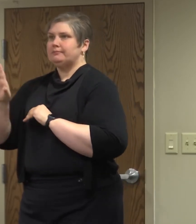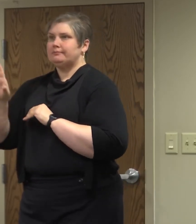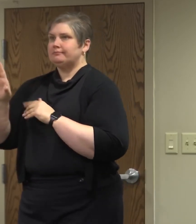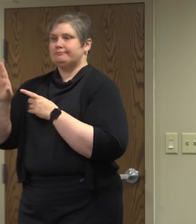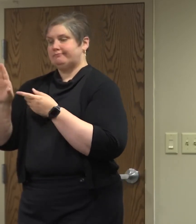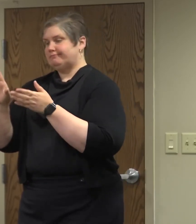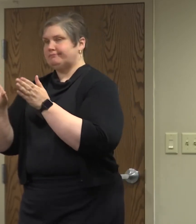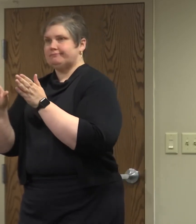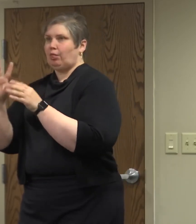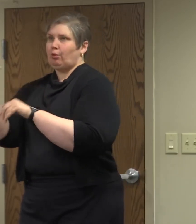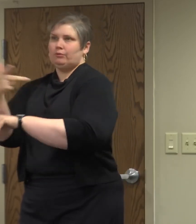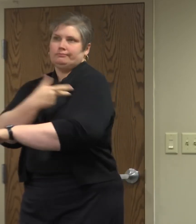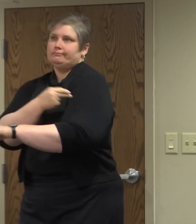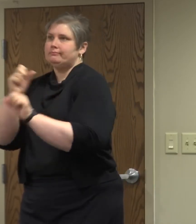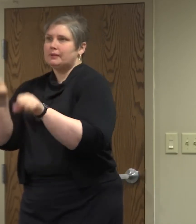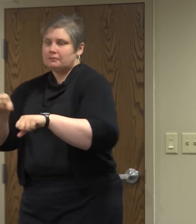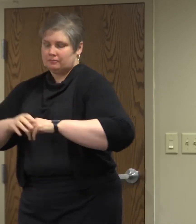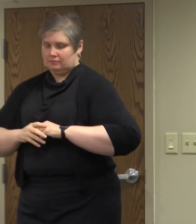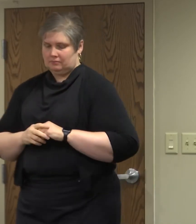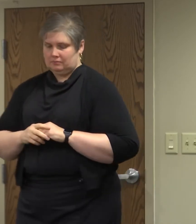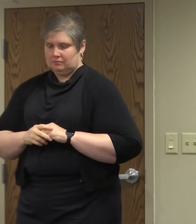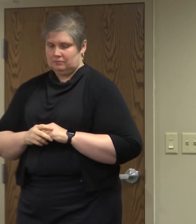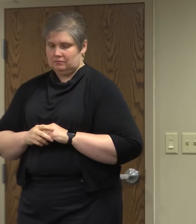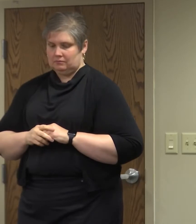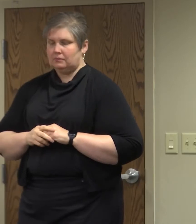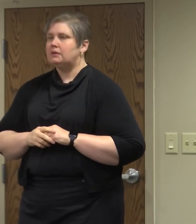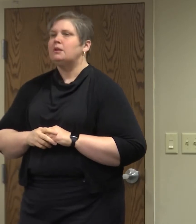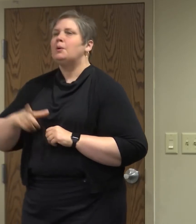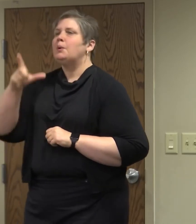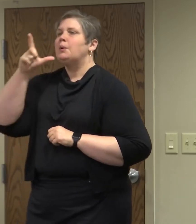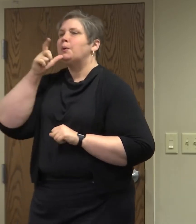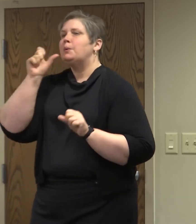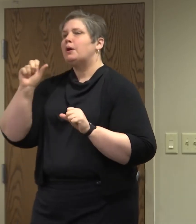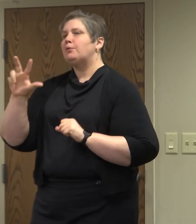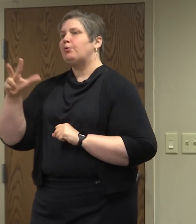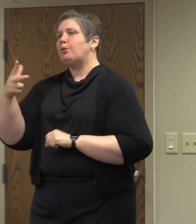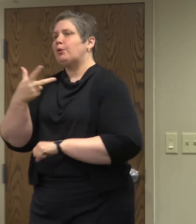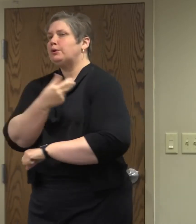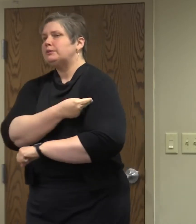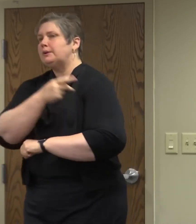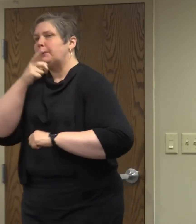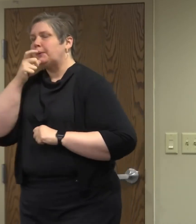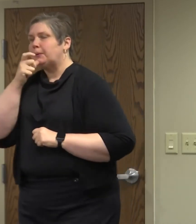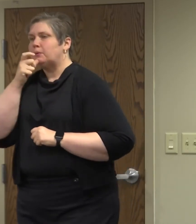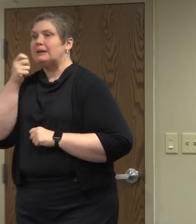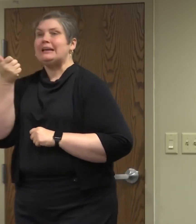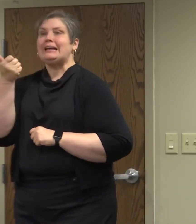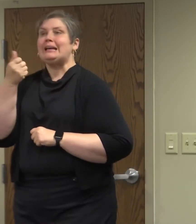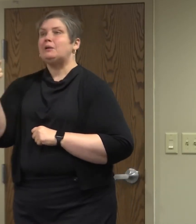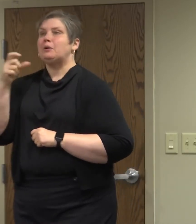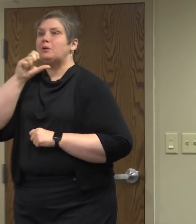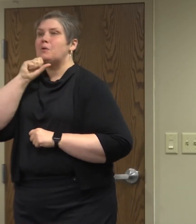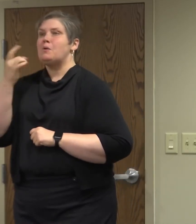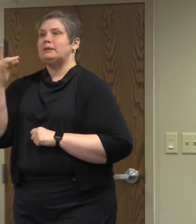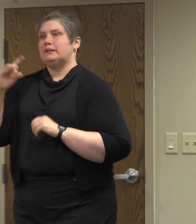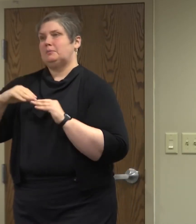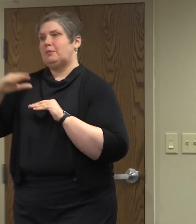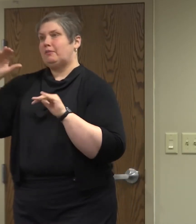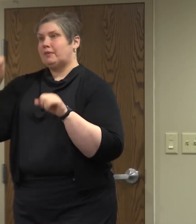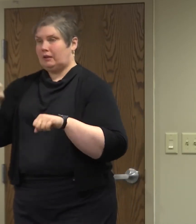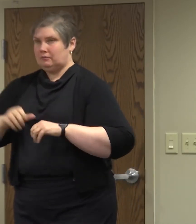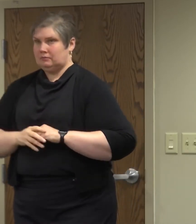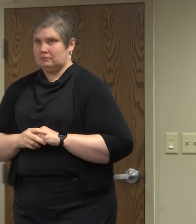for the booster? Anybody over age 18. We know that anybody with an illness or a